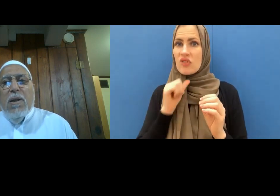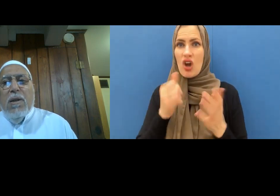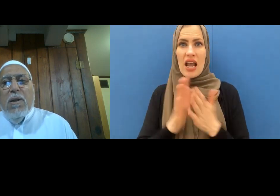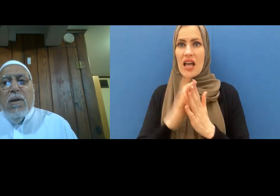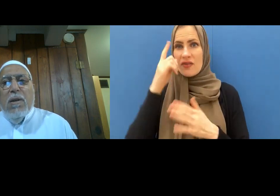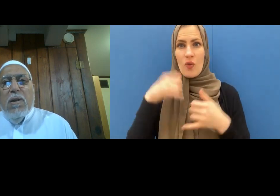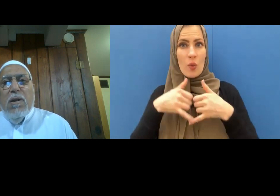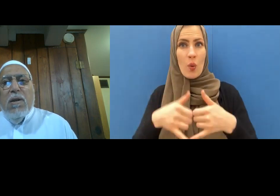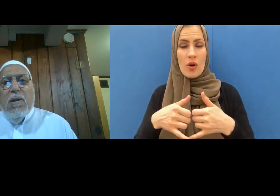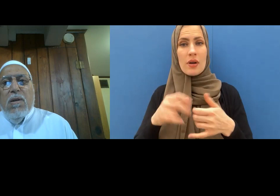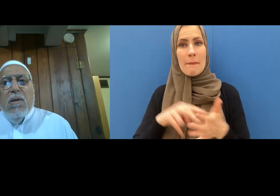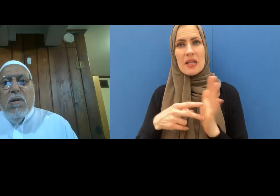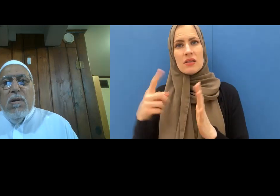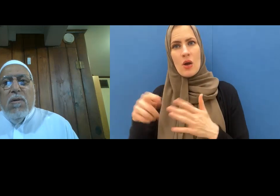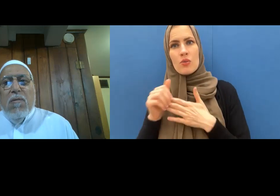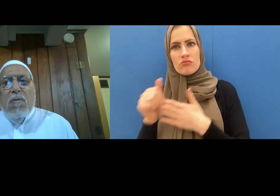guided.